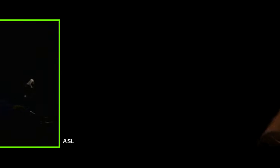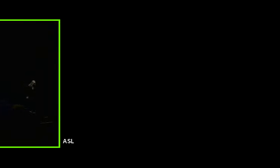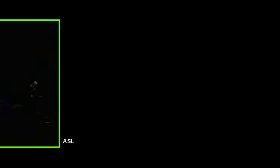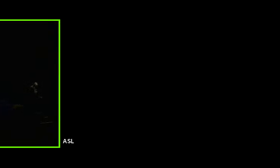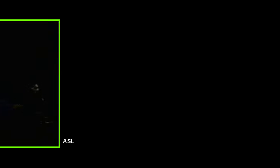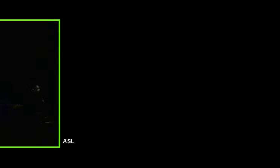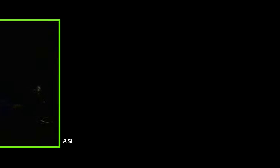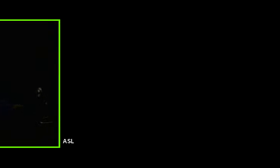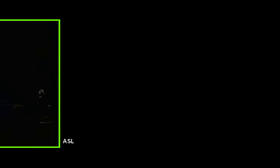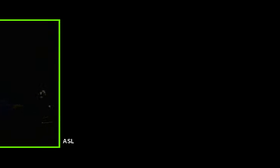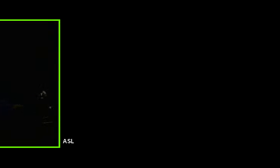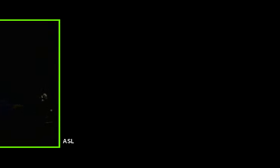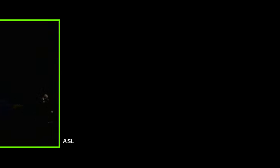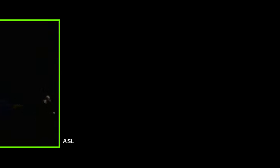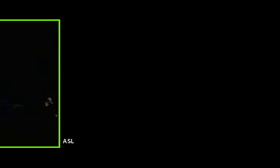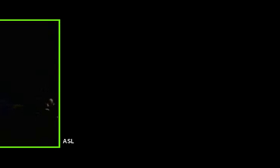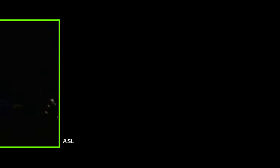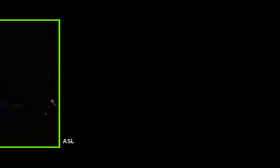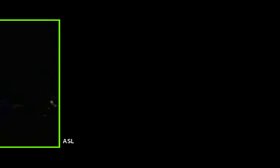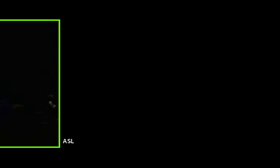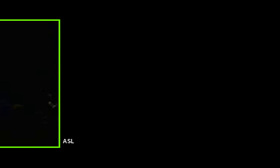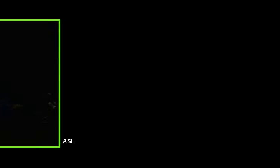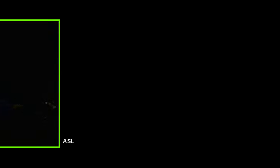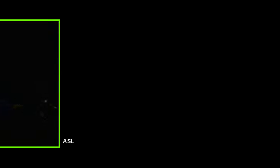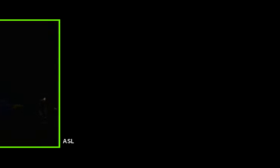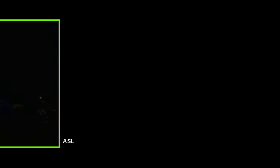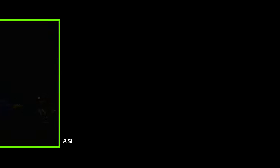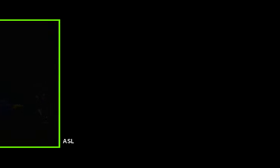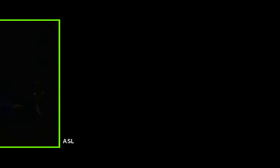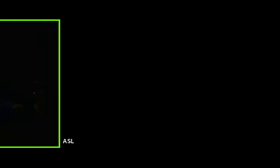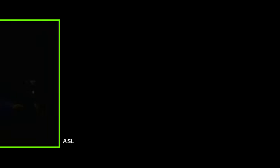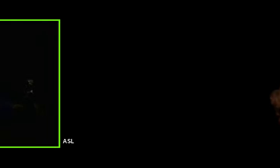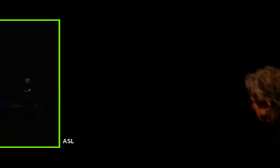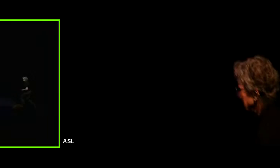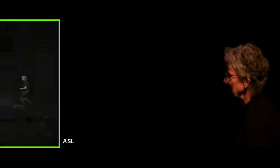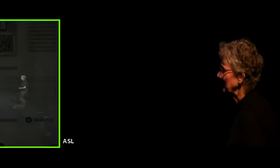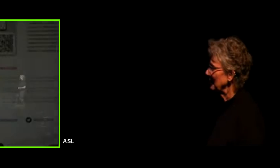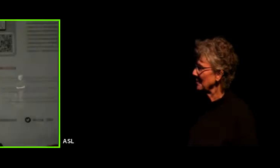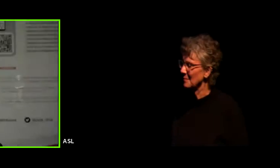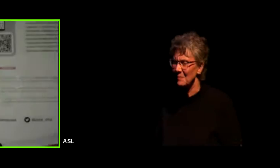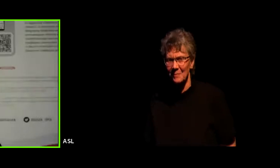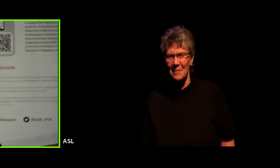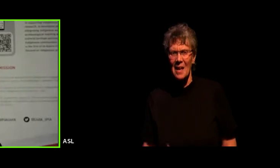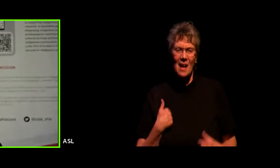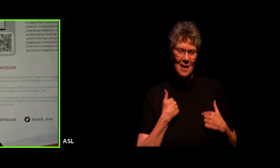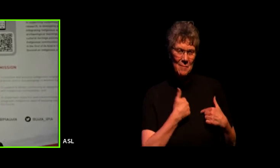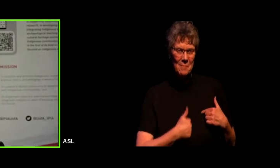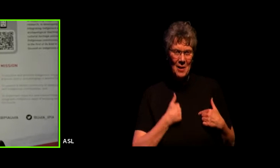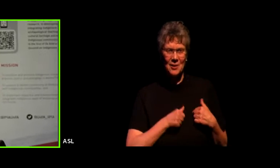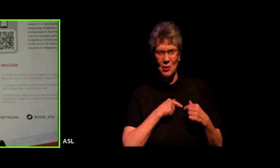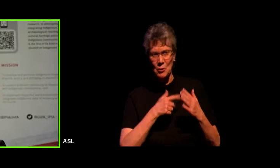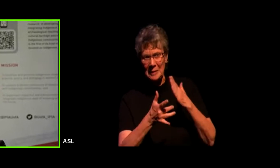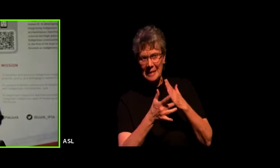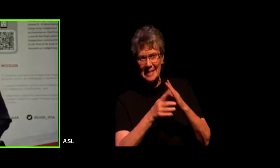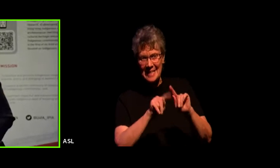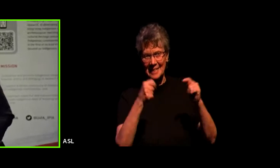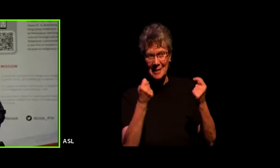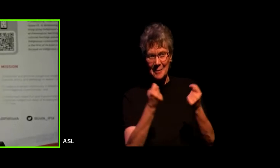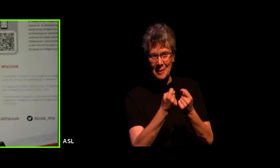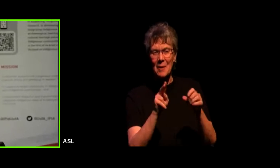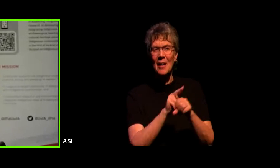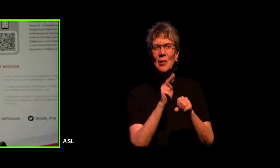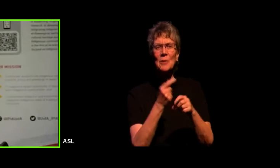And I apologize in advance to the tech people because I use a different slide format, so now they have to change that all around. Decide not to make it easy